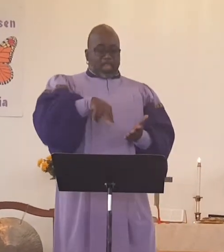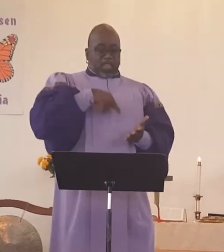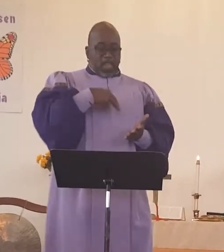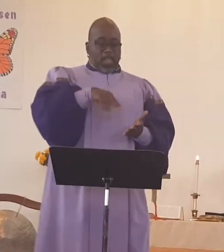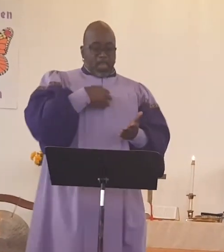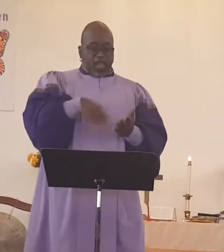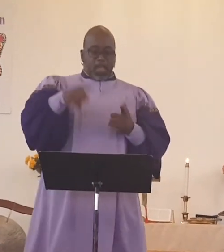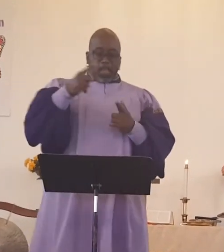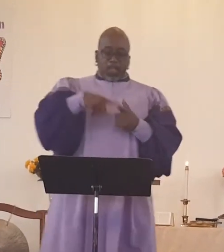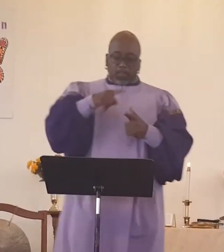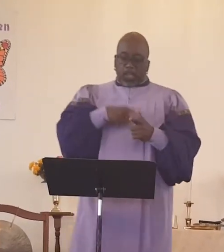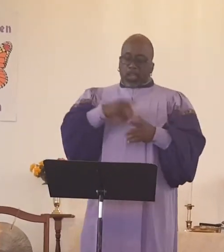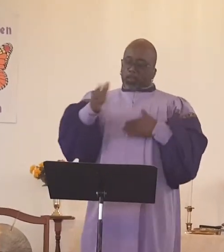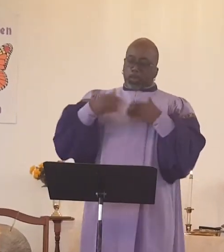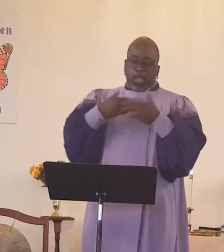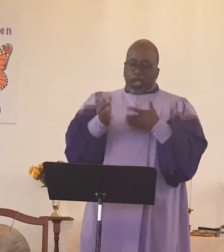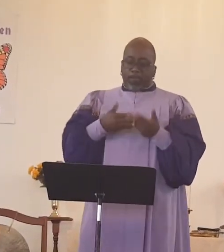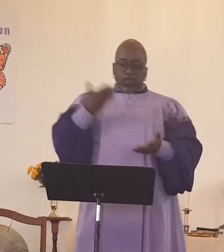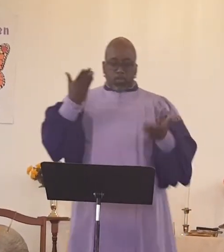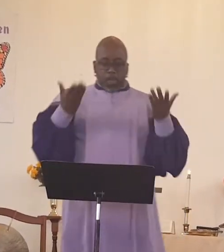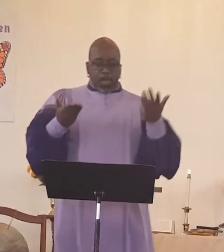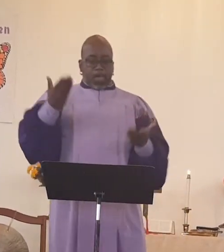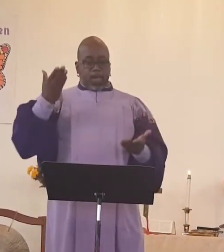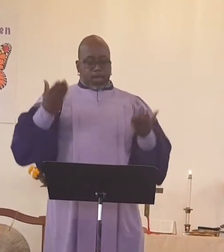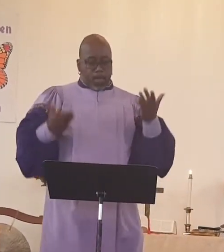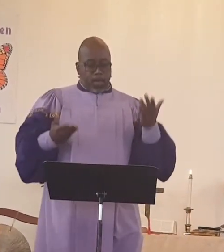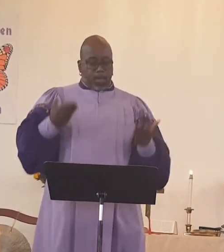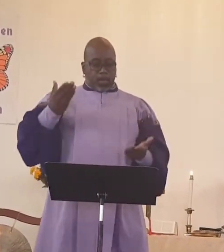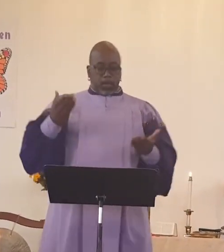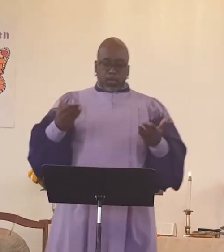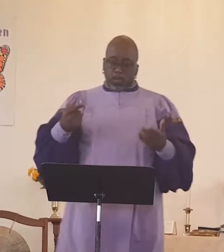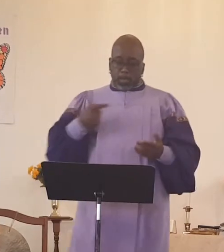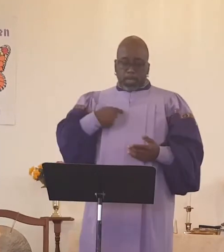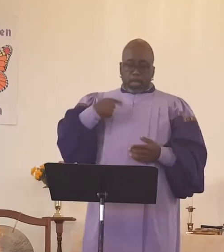birth. Dancing whenever you met. I